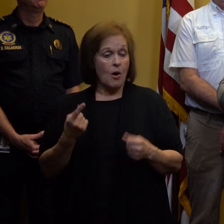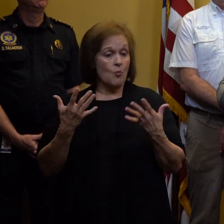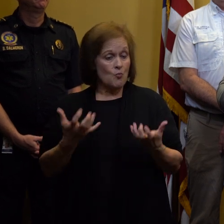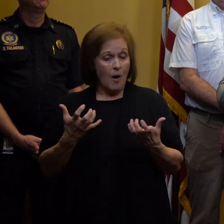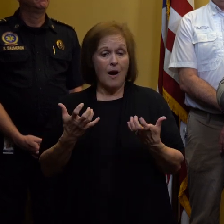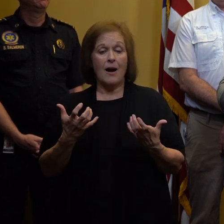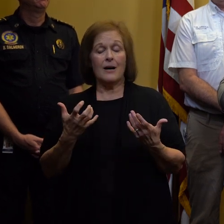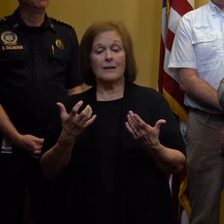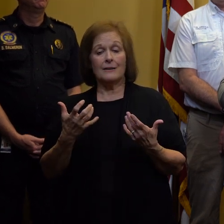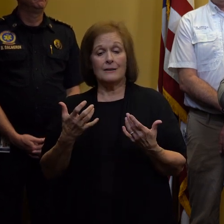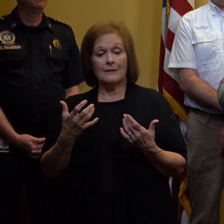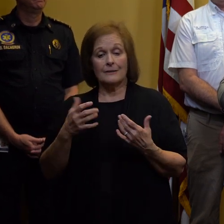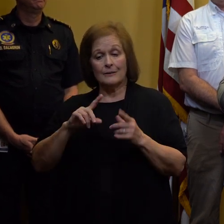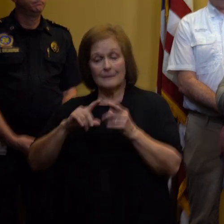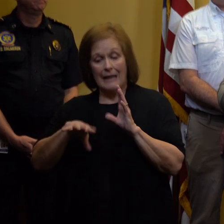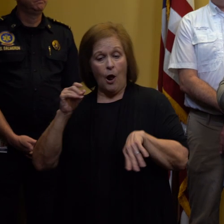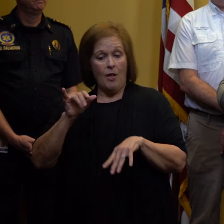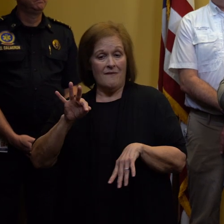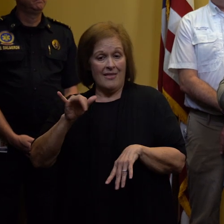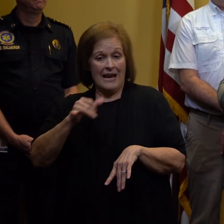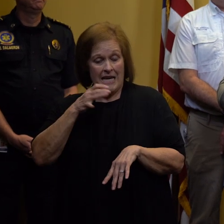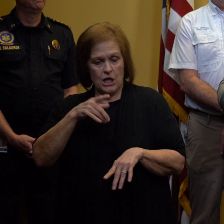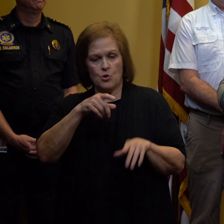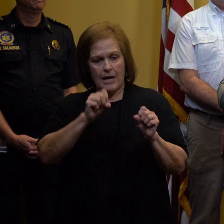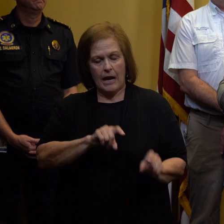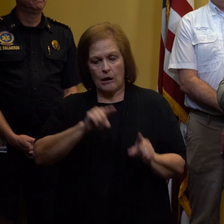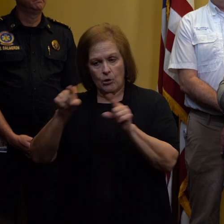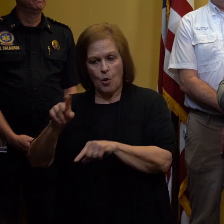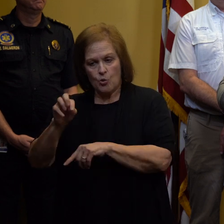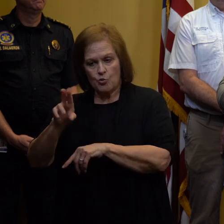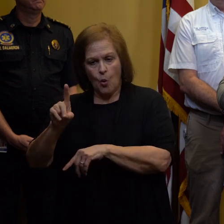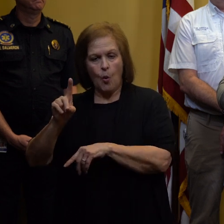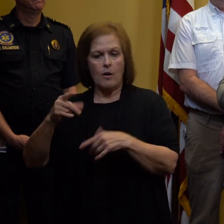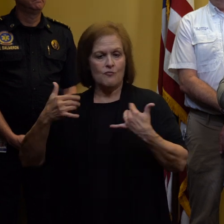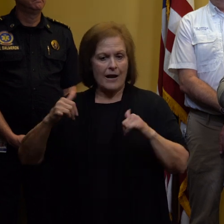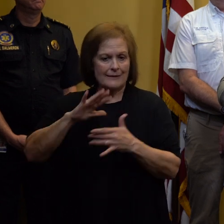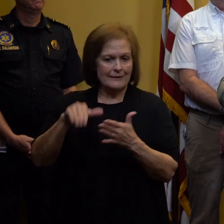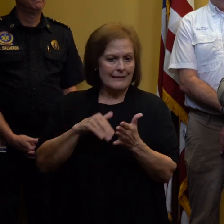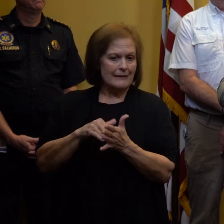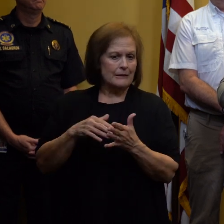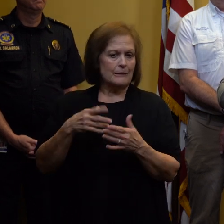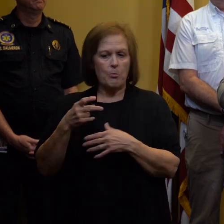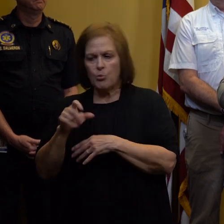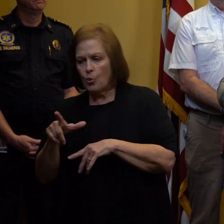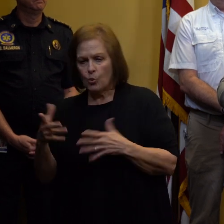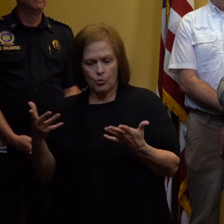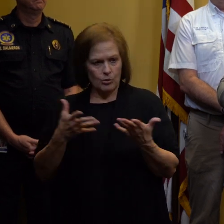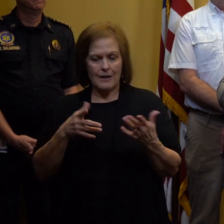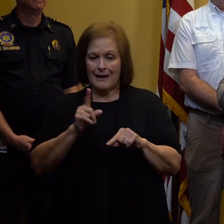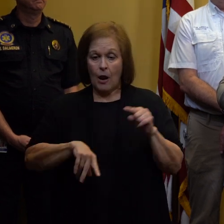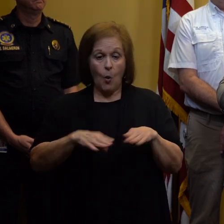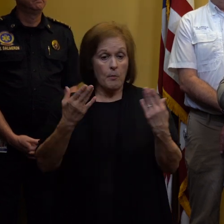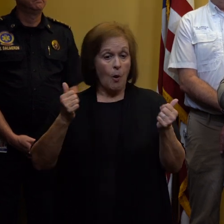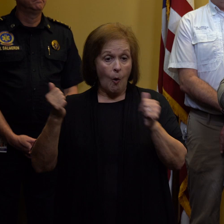heat, they'll be able to go to the nearest Norwood Rec Center or pool in their community. We won't be able to open all of the